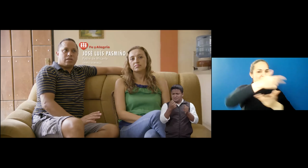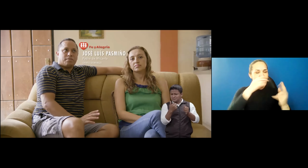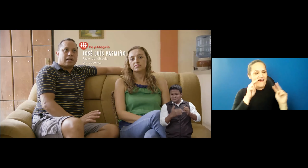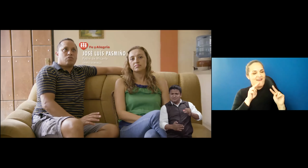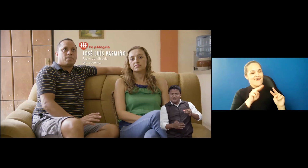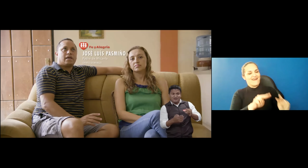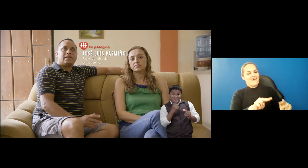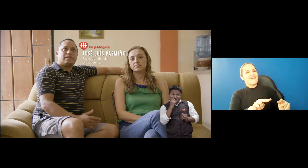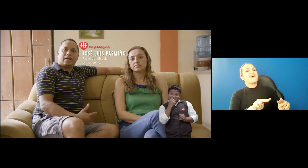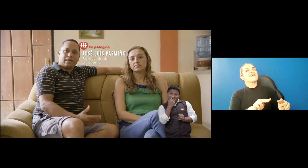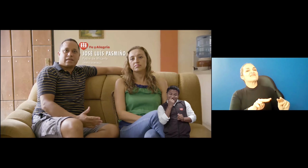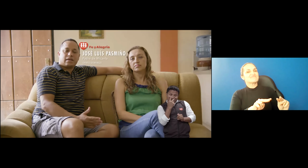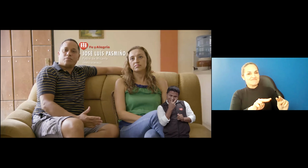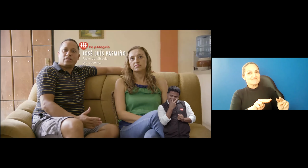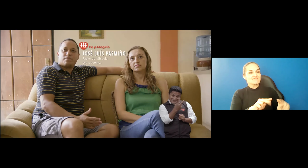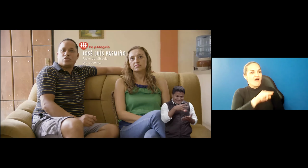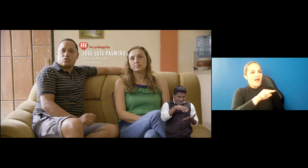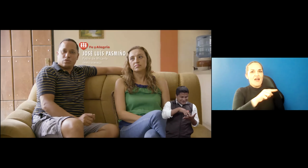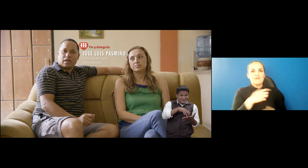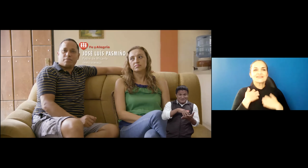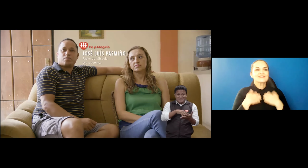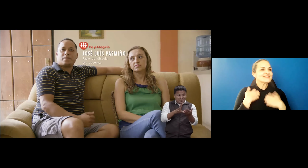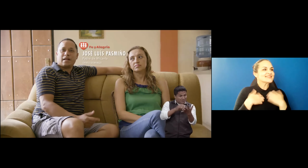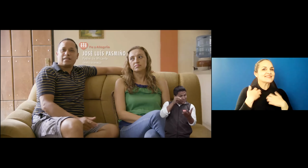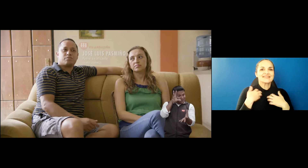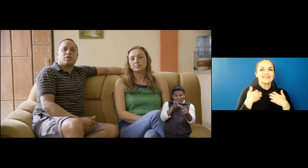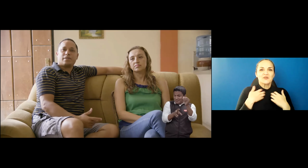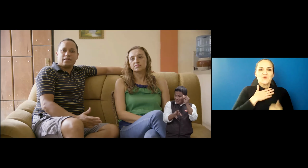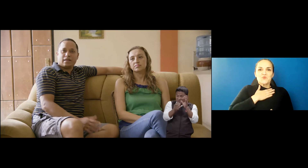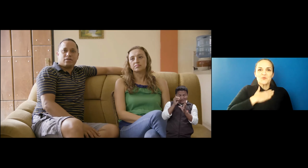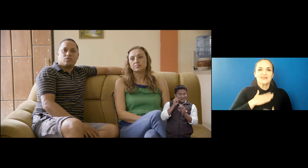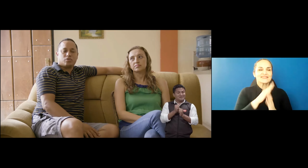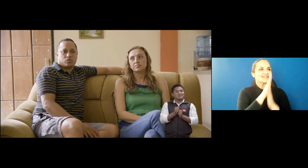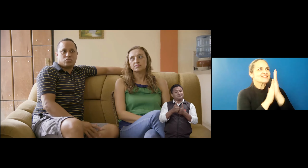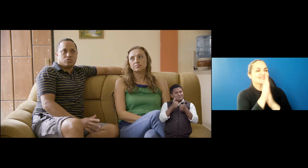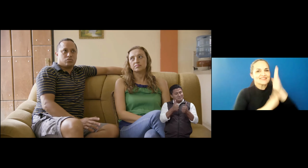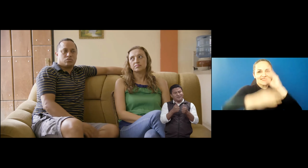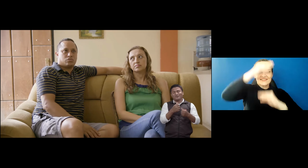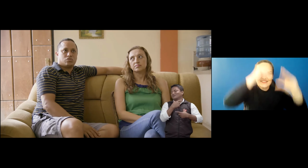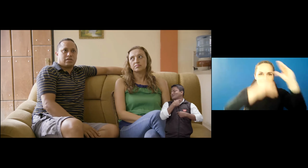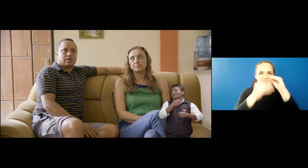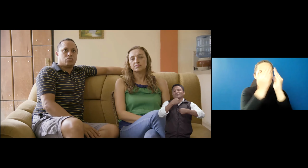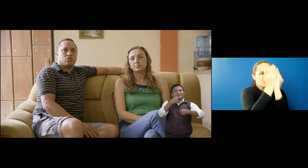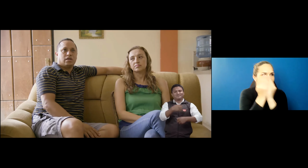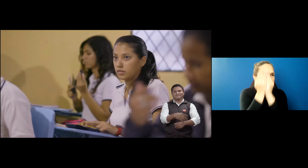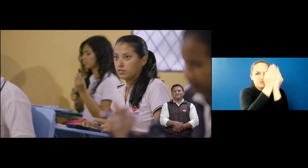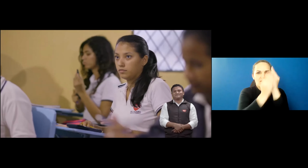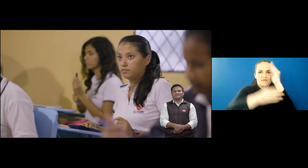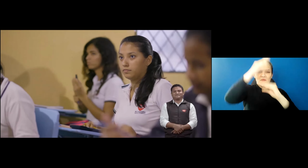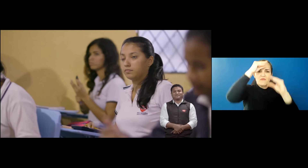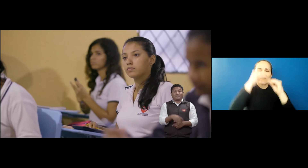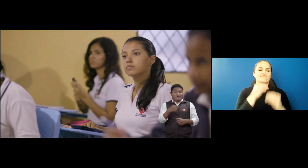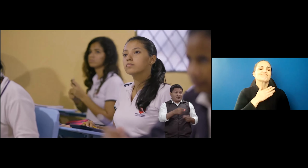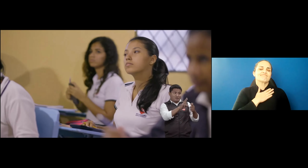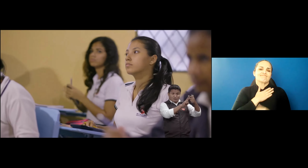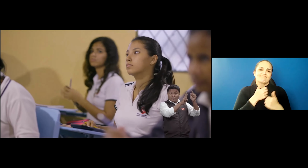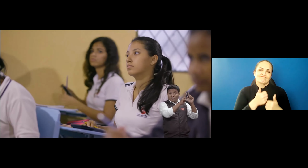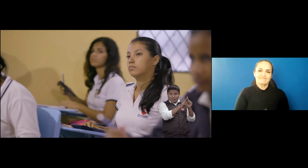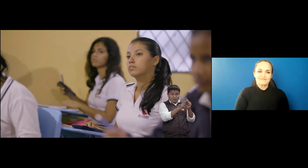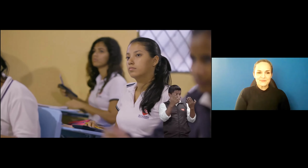and we started to see this at a very early age, and she was always very interested in learning more and in studying more, and we were